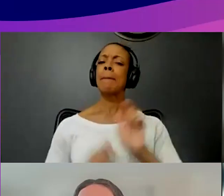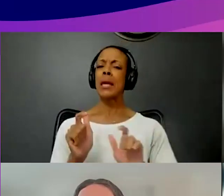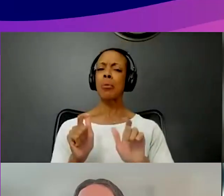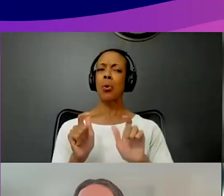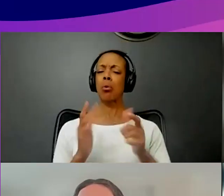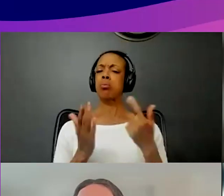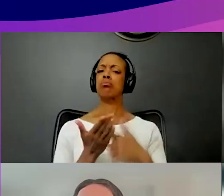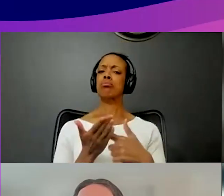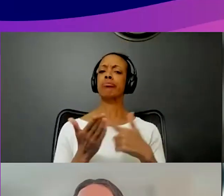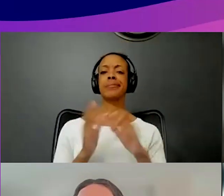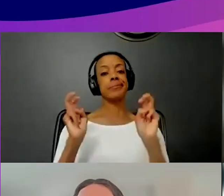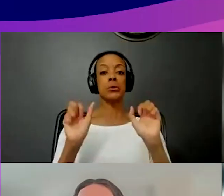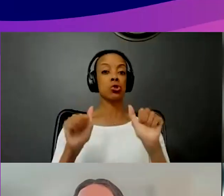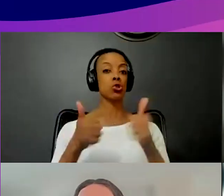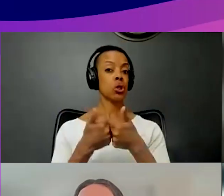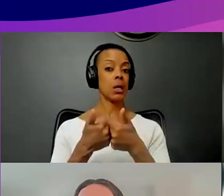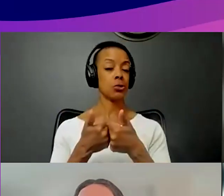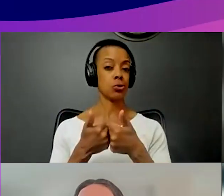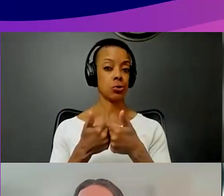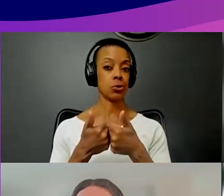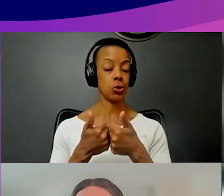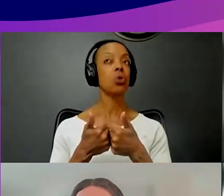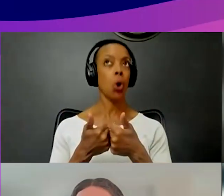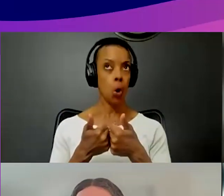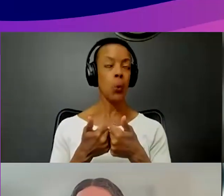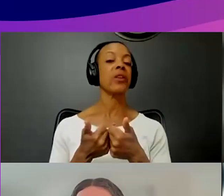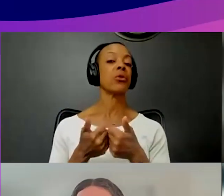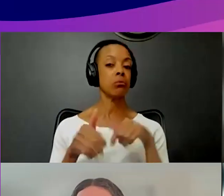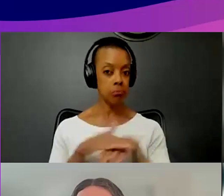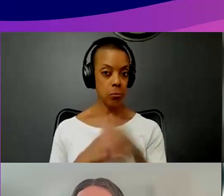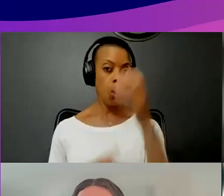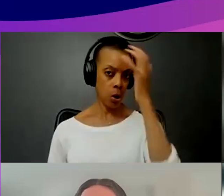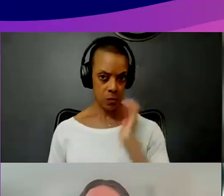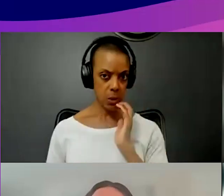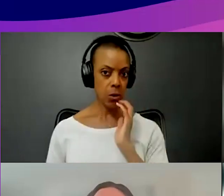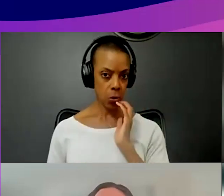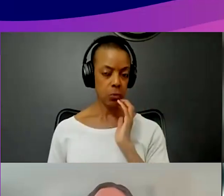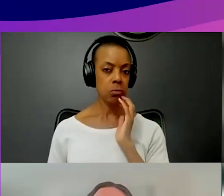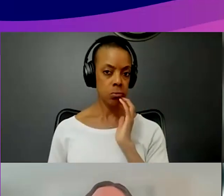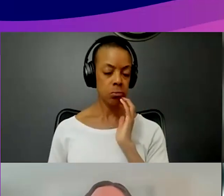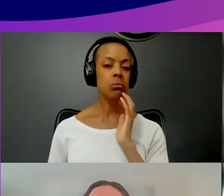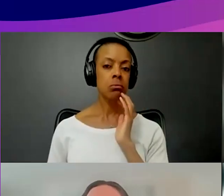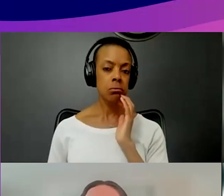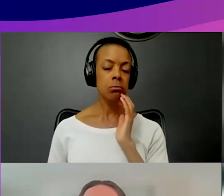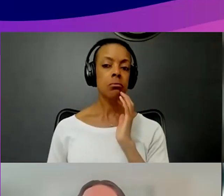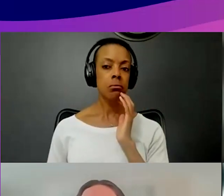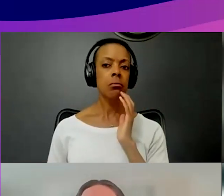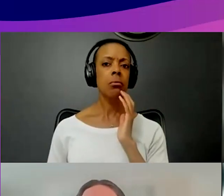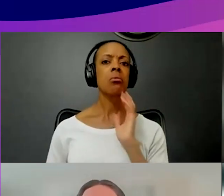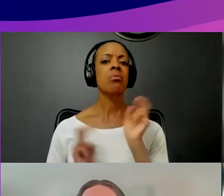think, around being in the hospital and needing hospital services, and sort of a